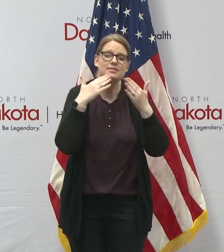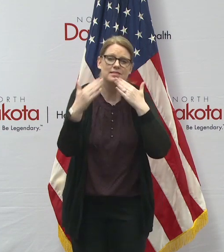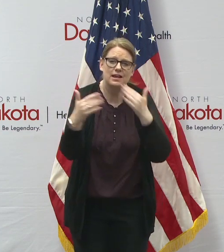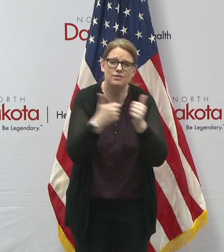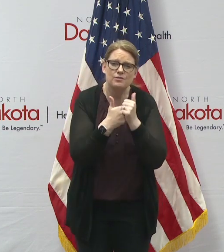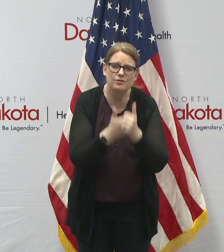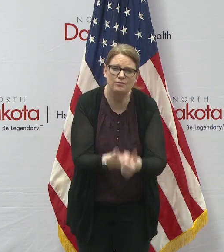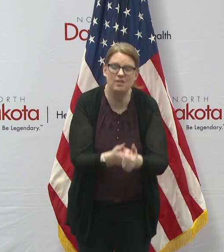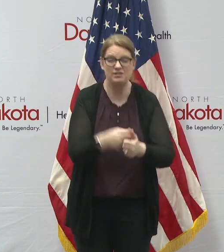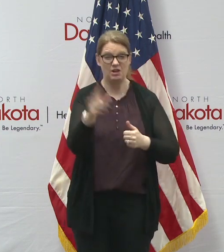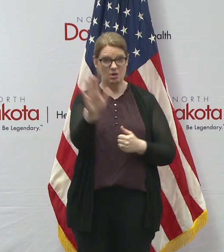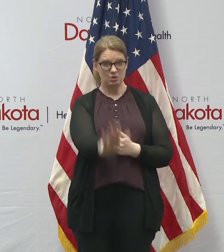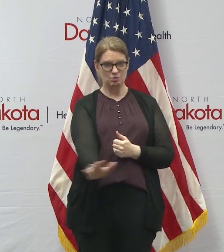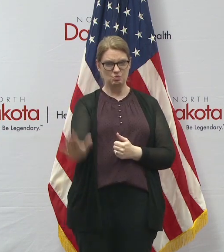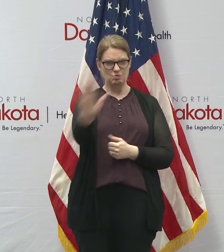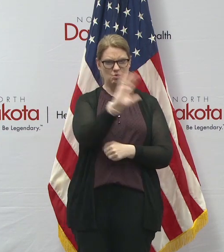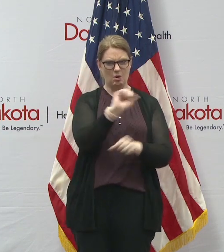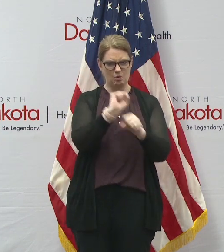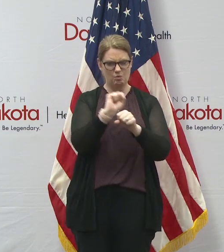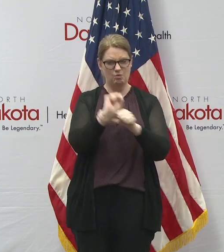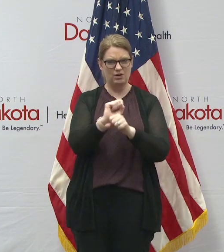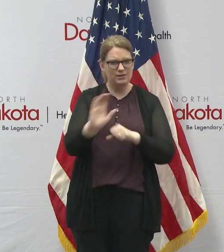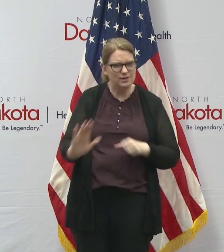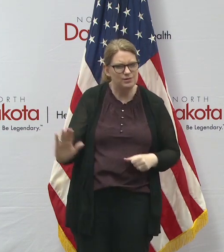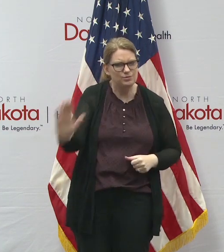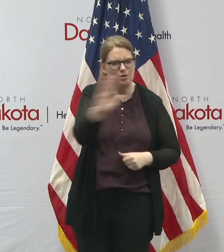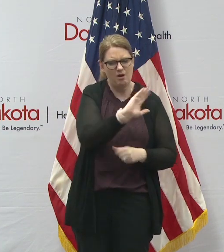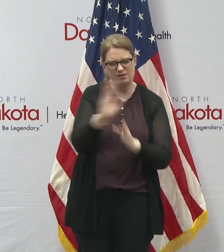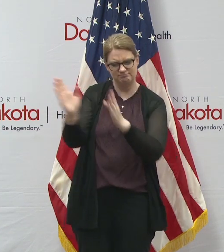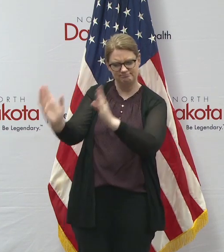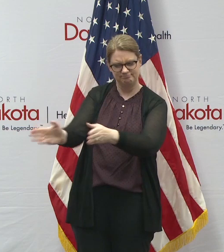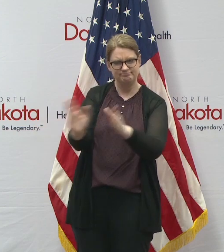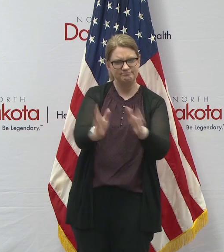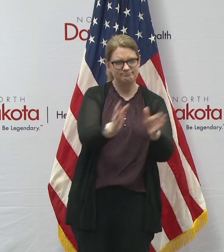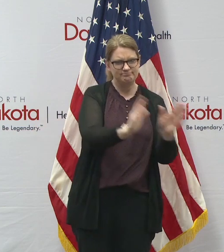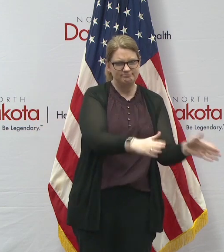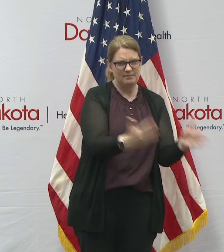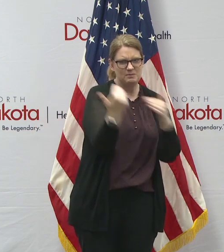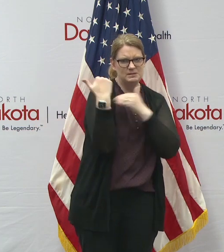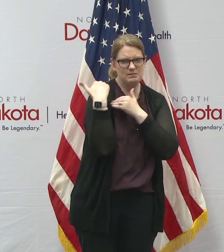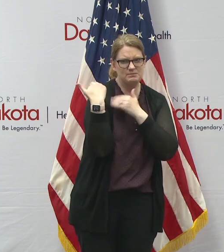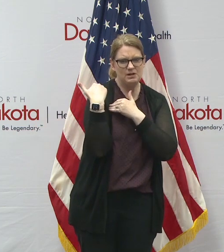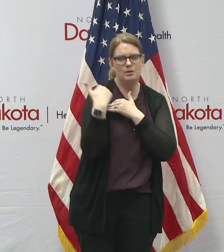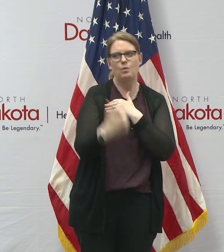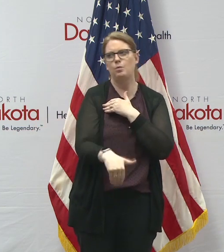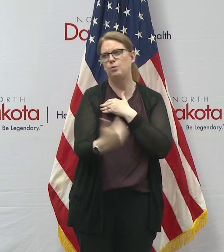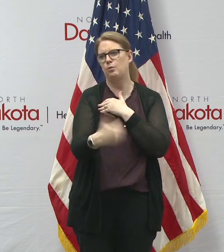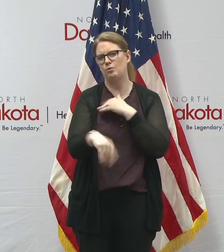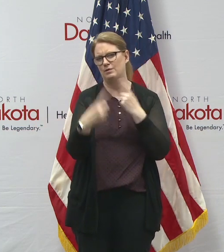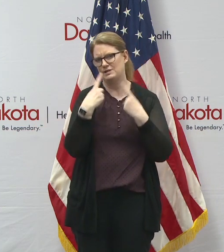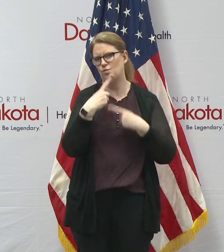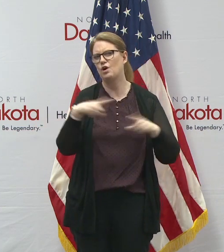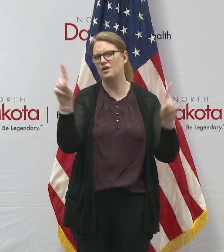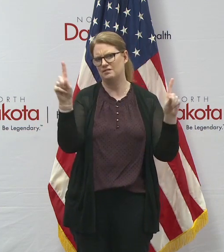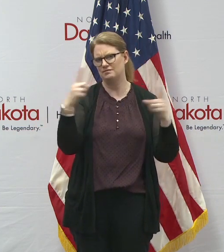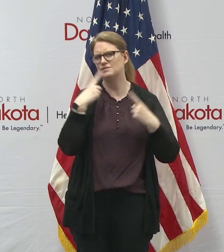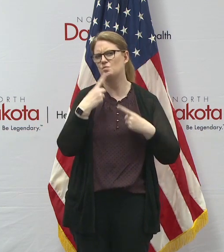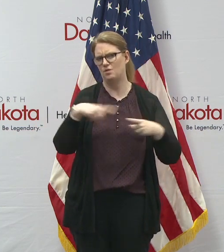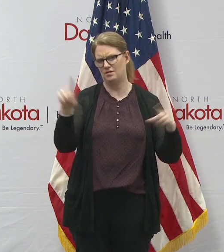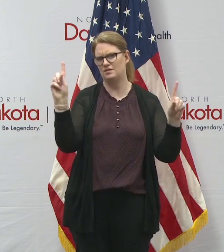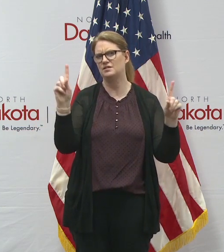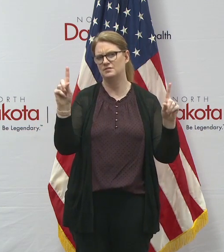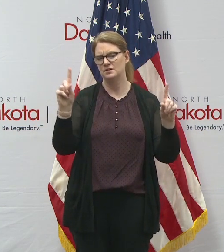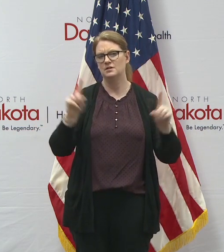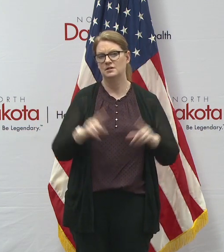your collective work, the individual responsibility that you're all demonstrating is working, and that's why